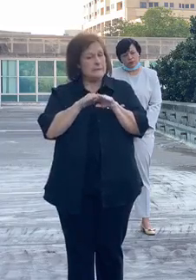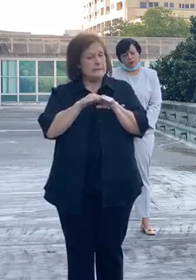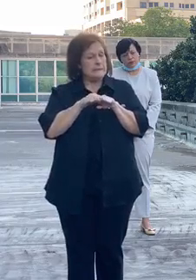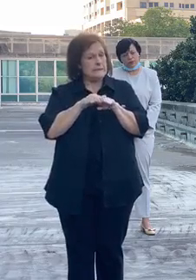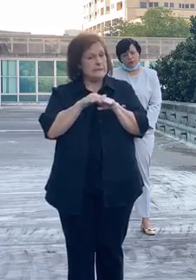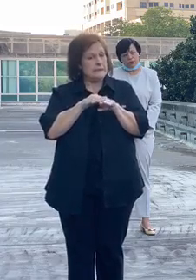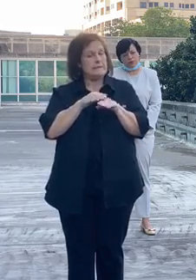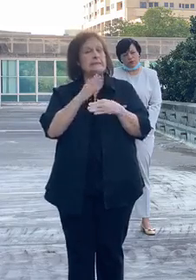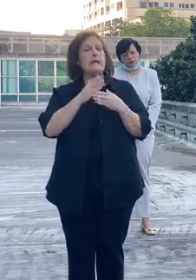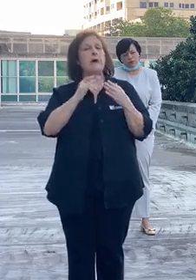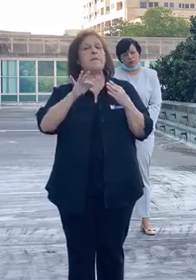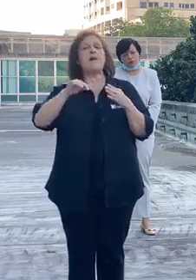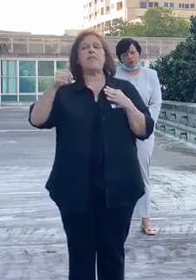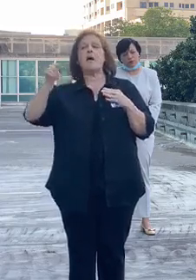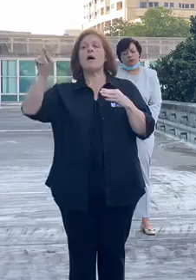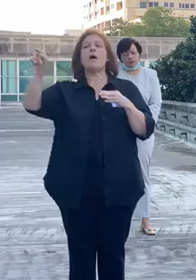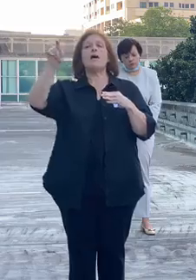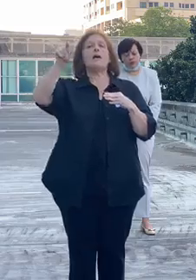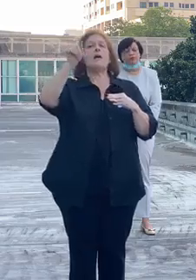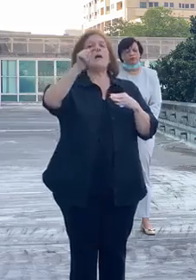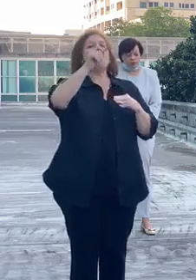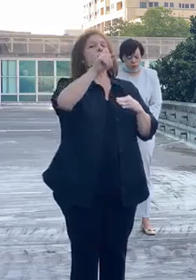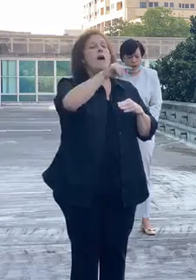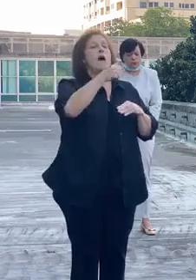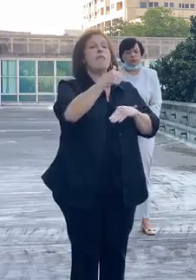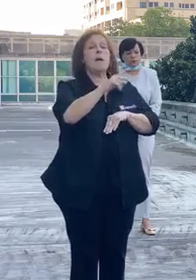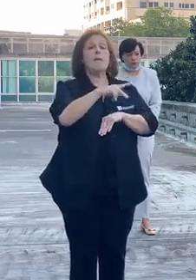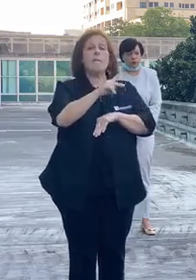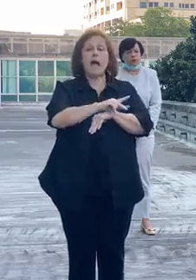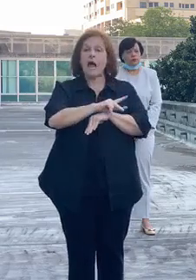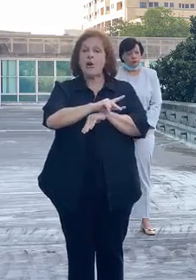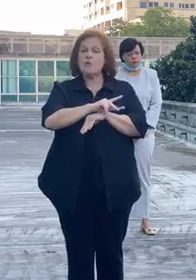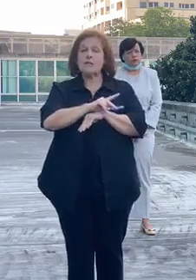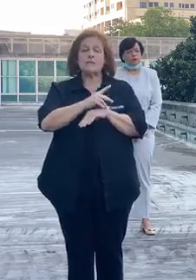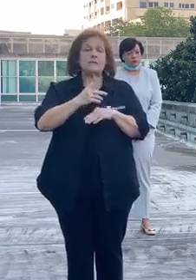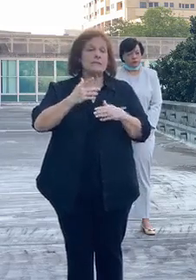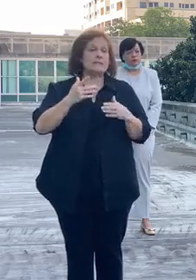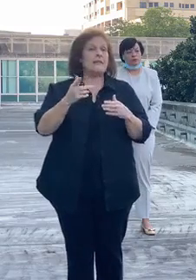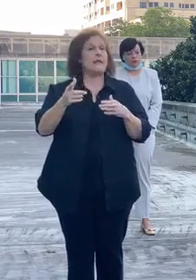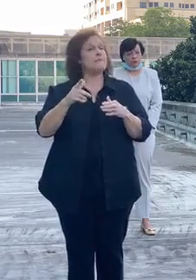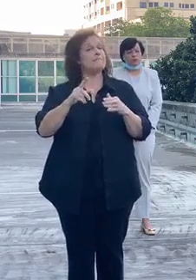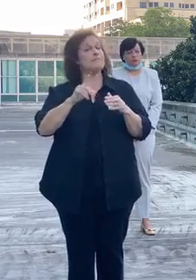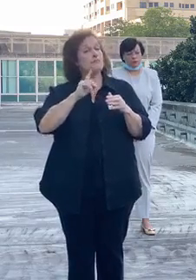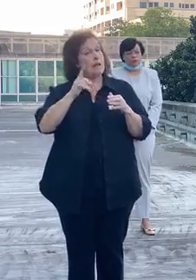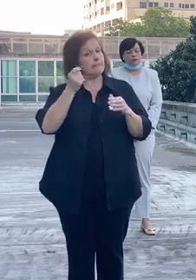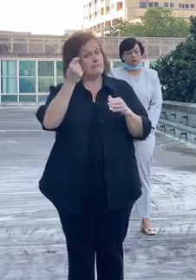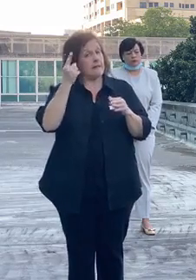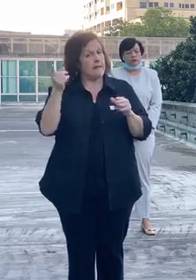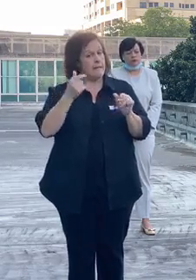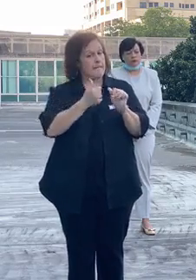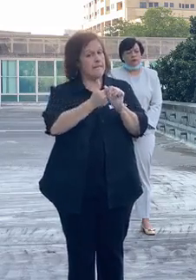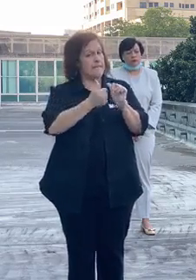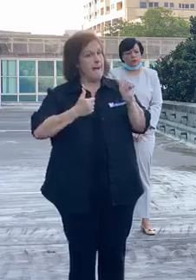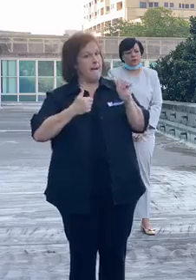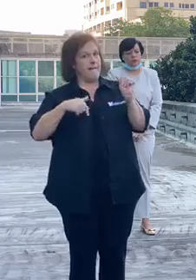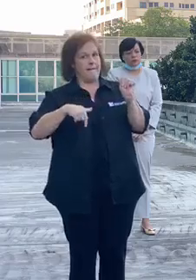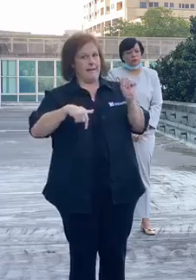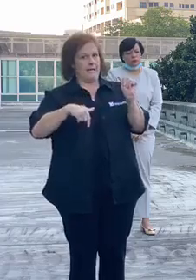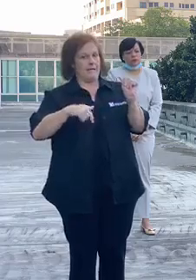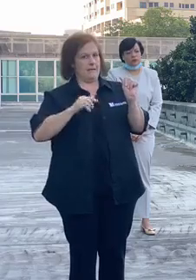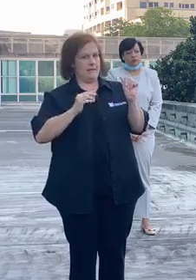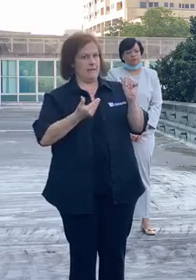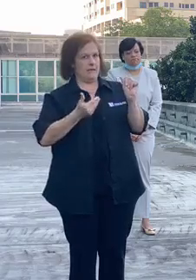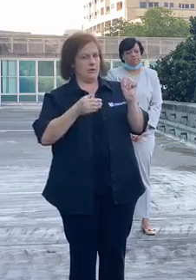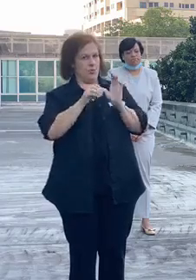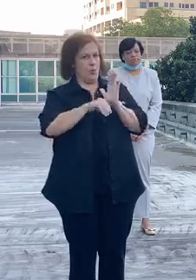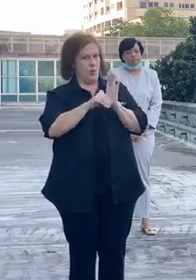our neighbors, in terms of parishes and states, are days to weeks behind us. We are going to all be in this